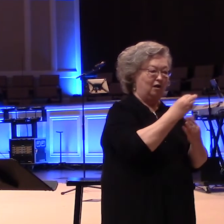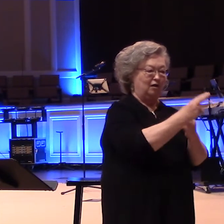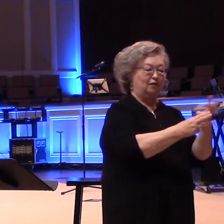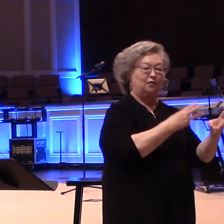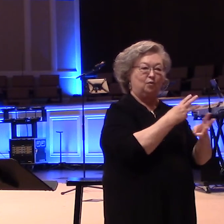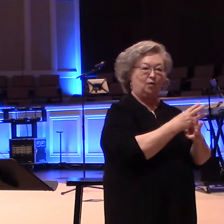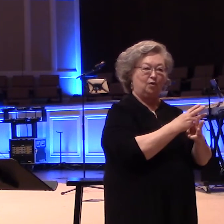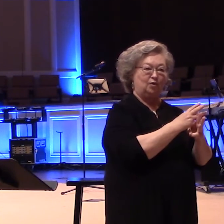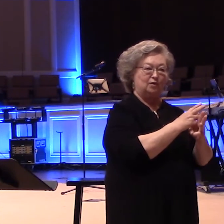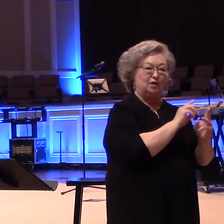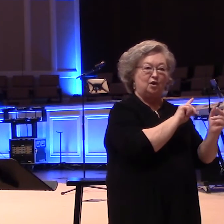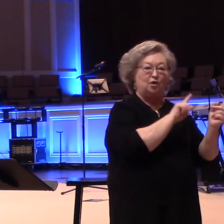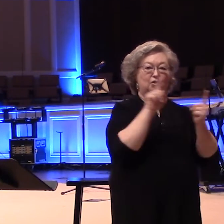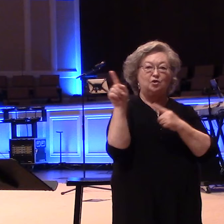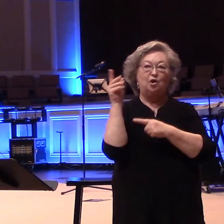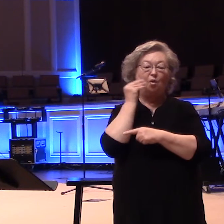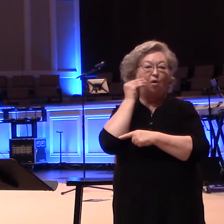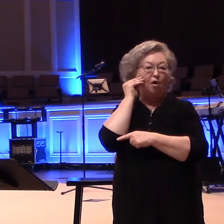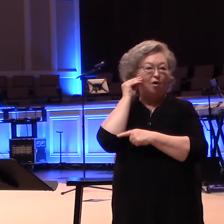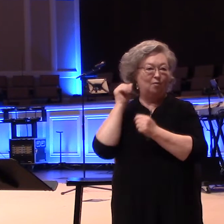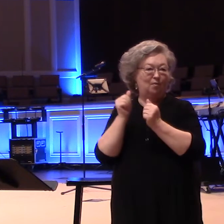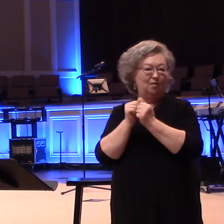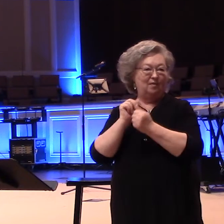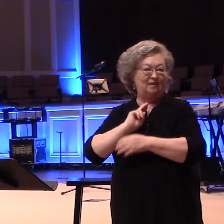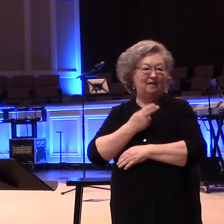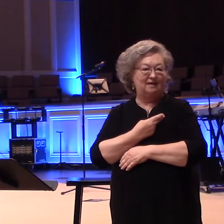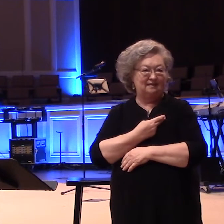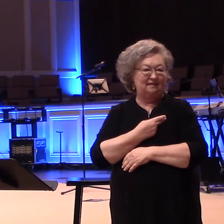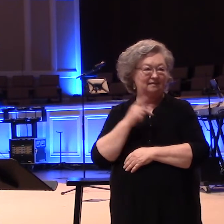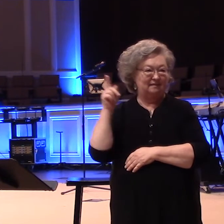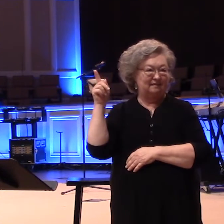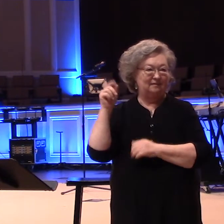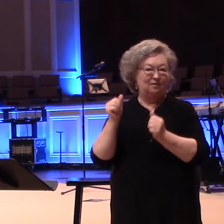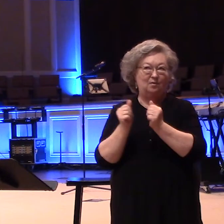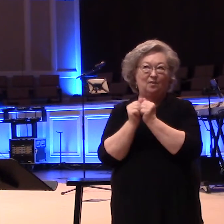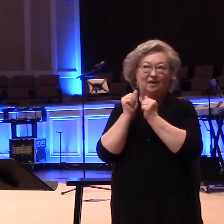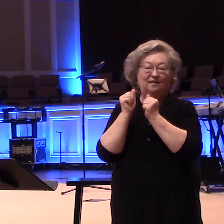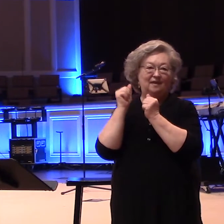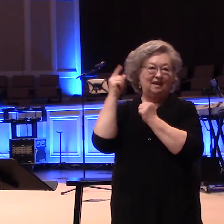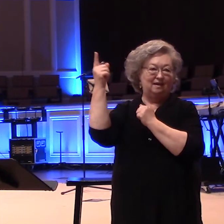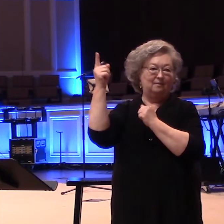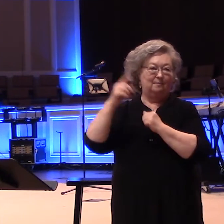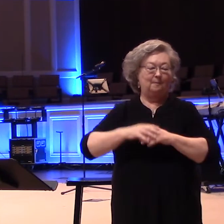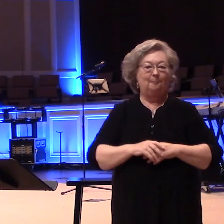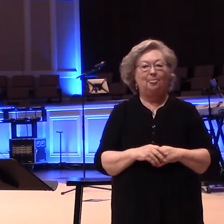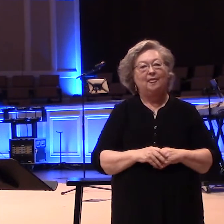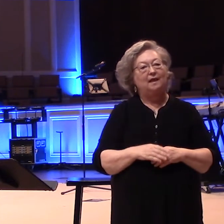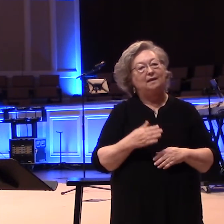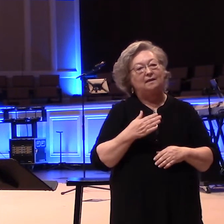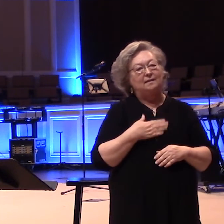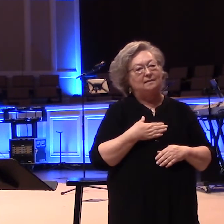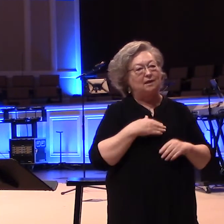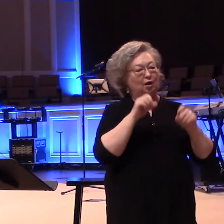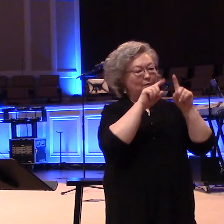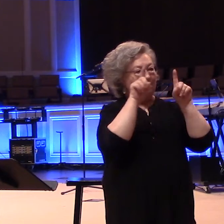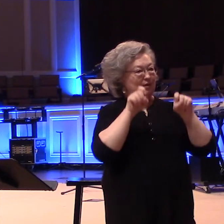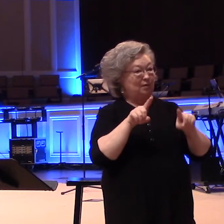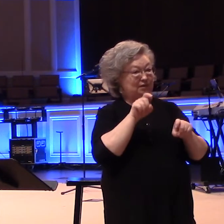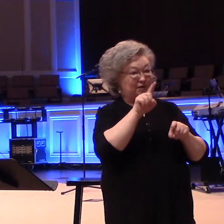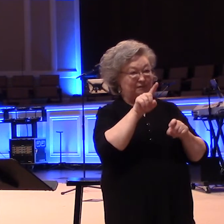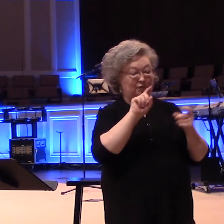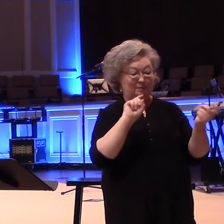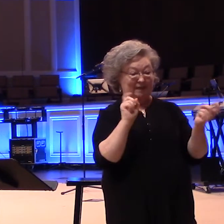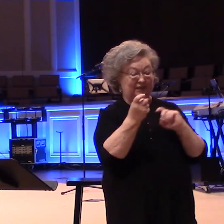That's what being transformed by the gospel looks like. And the question is, have you been transformed this way? Would you bow your heads with me?